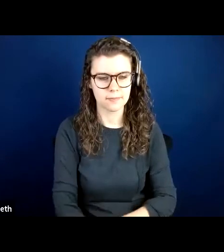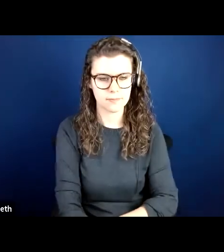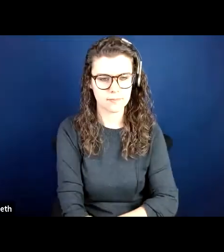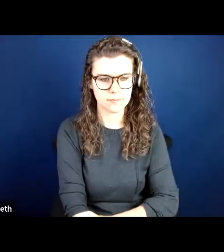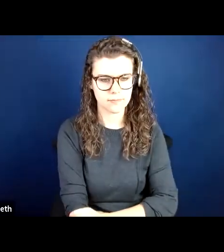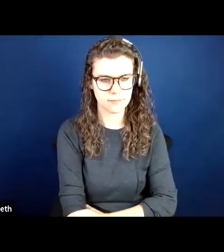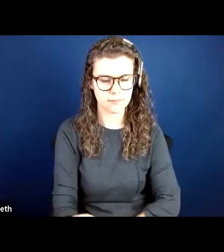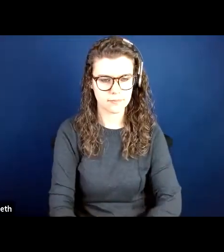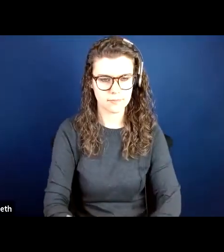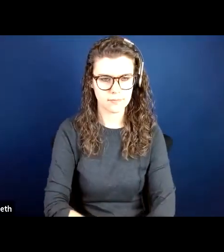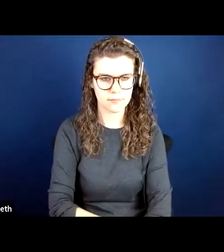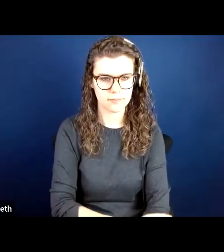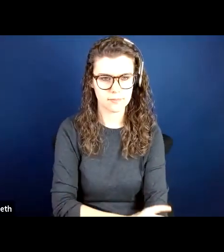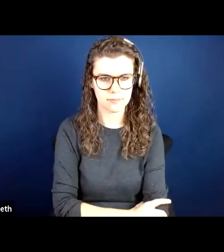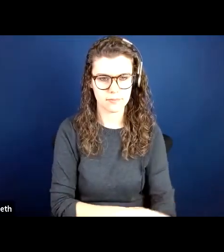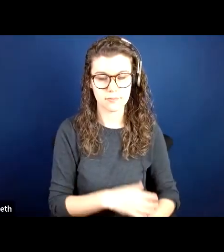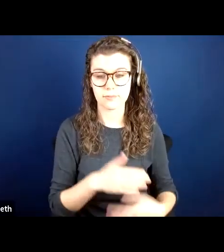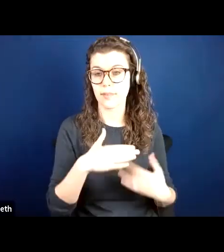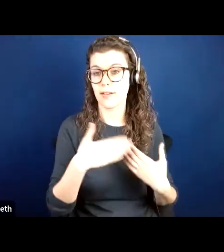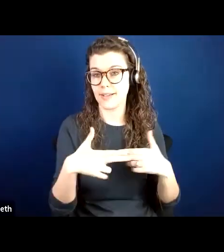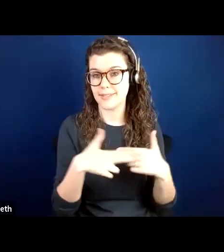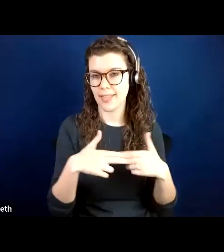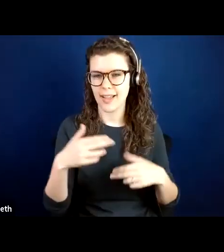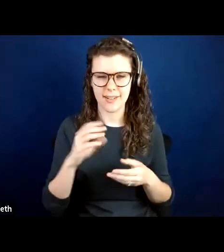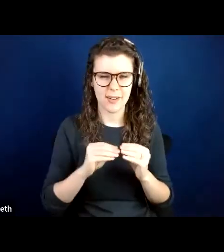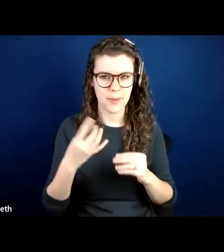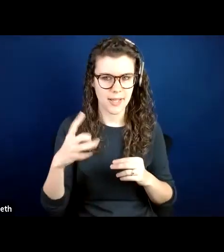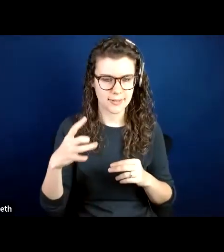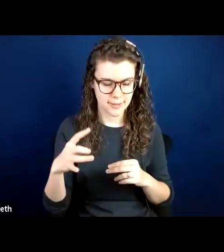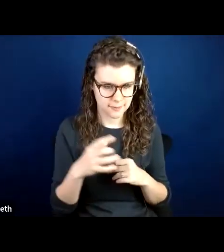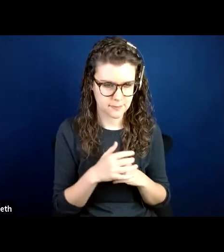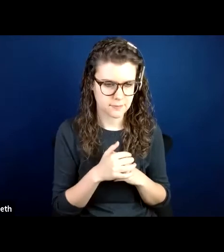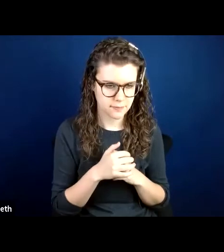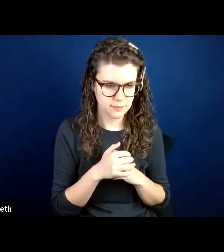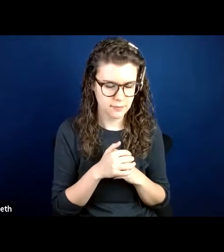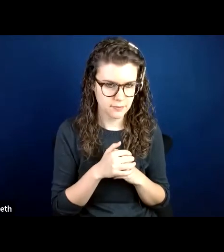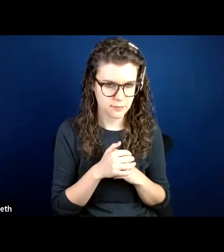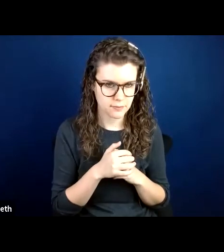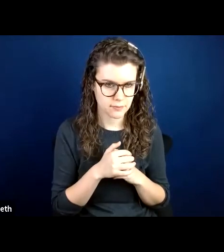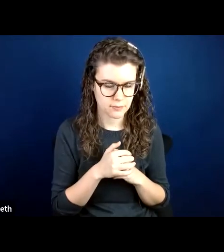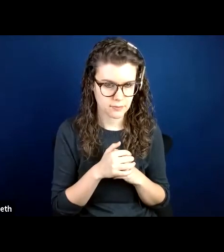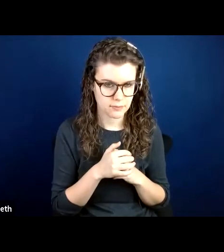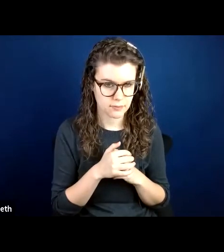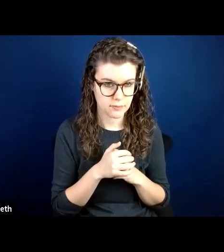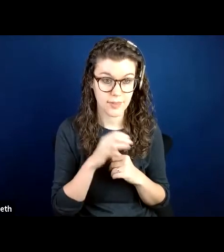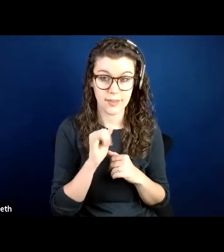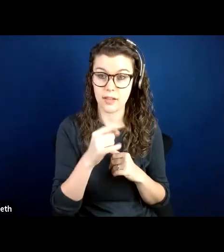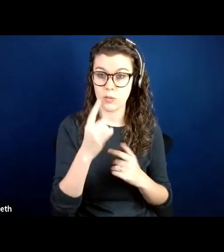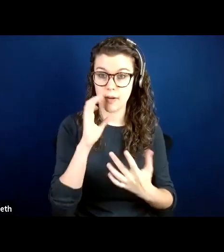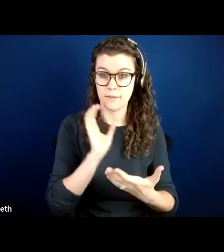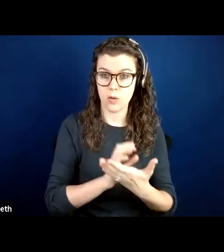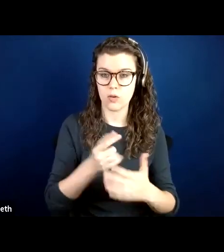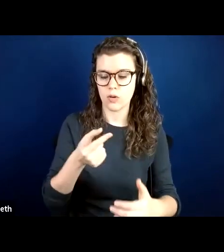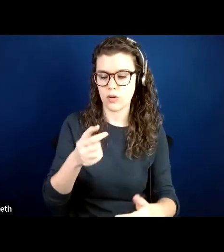All right, moving on to slide 18. So this is an aerial photo of Goodrich Park